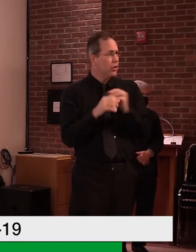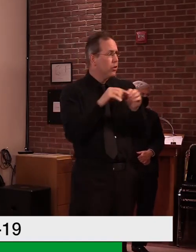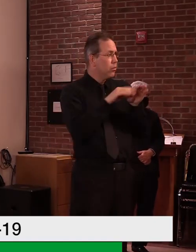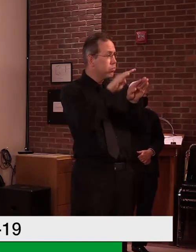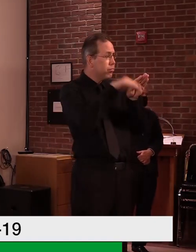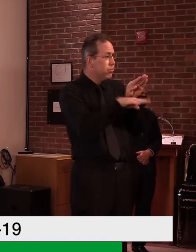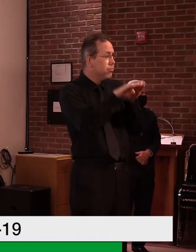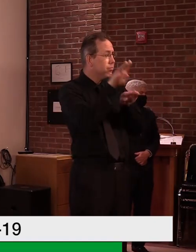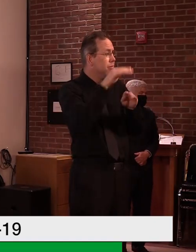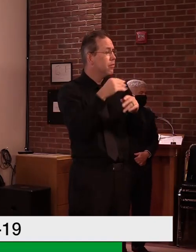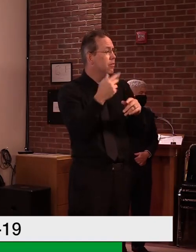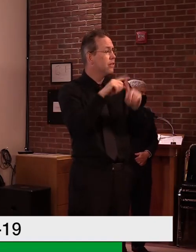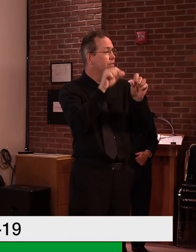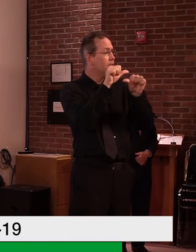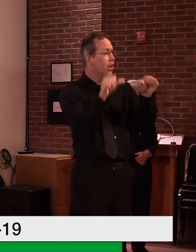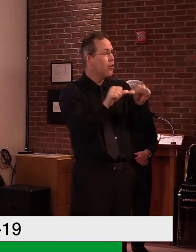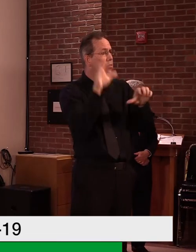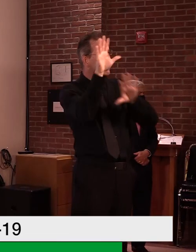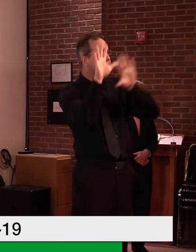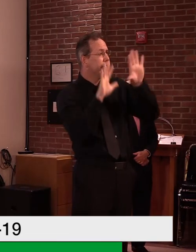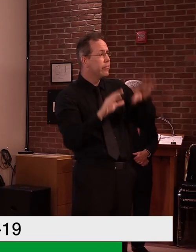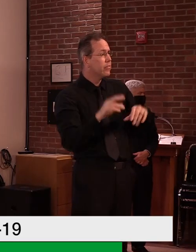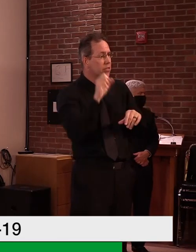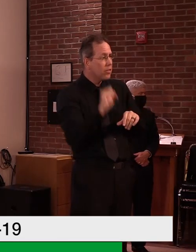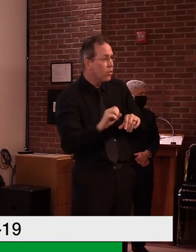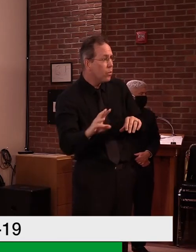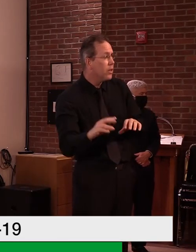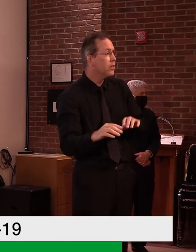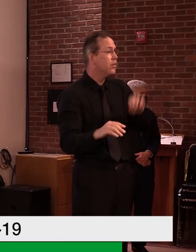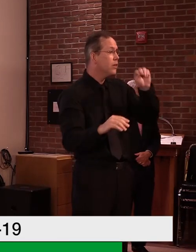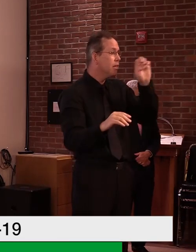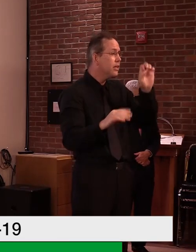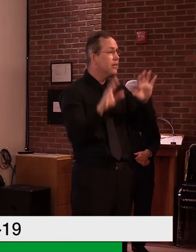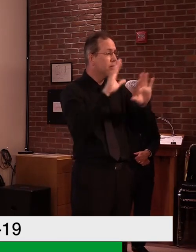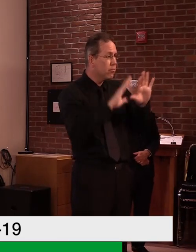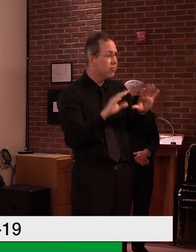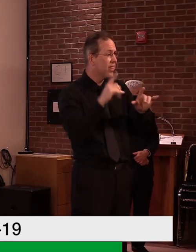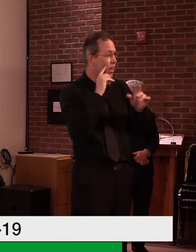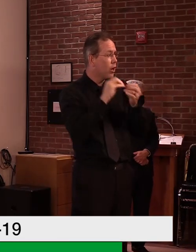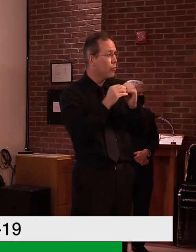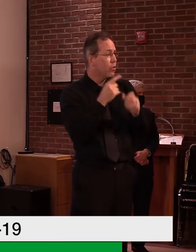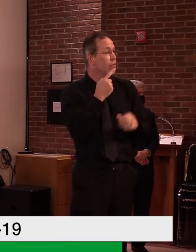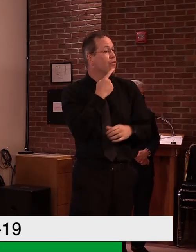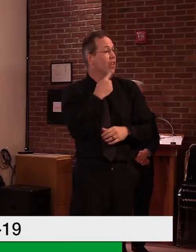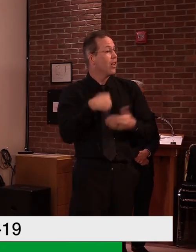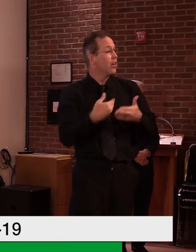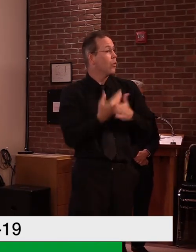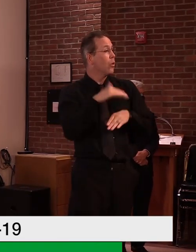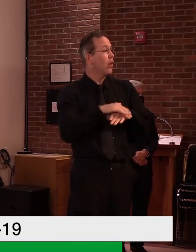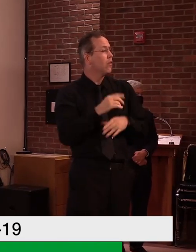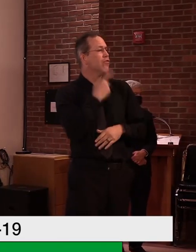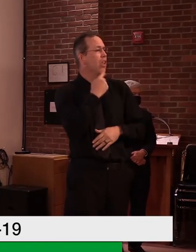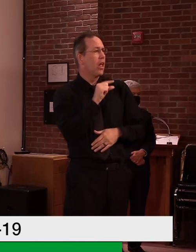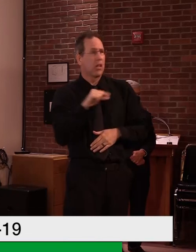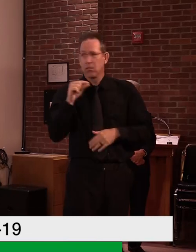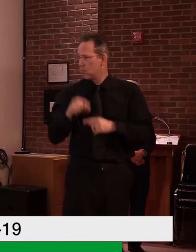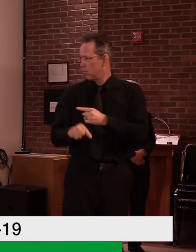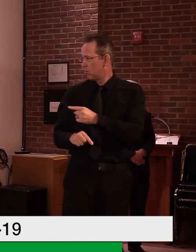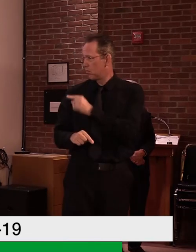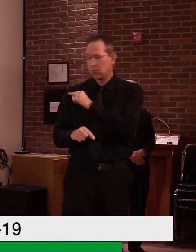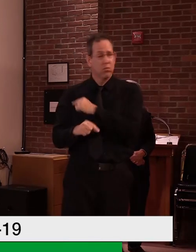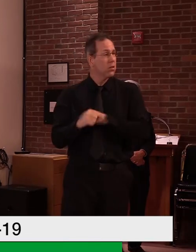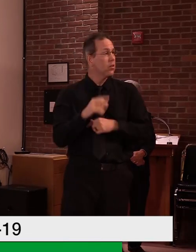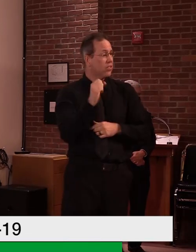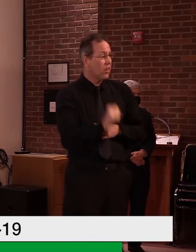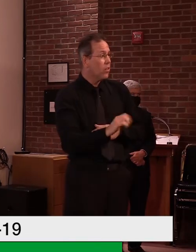we do see some improvement in the areas of the South and the West. However, their numbers continue to be quite high on a daily basis. And